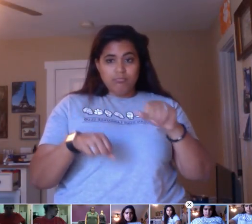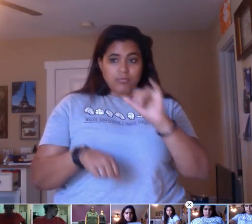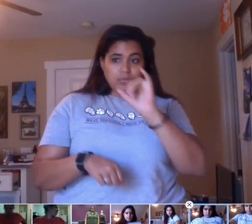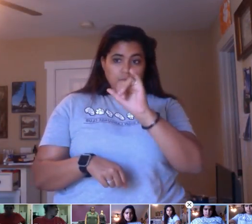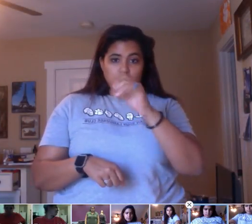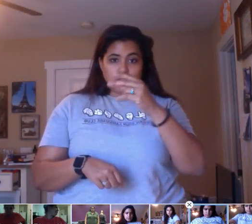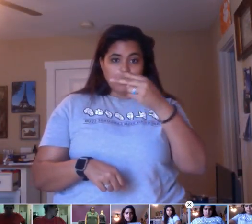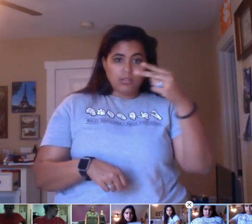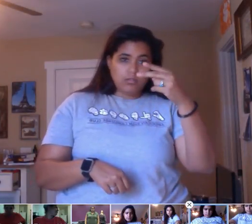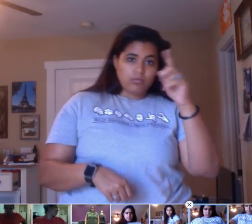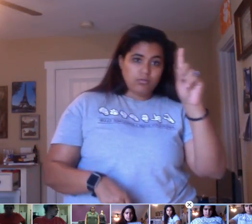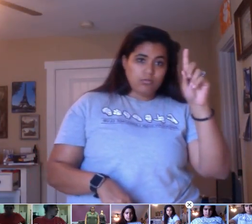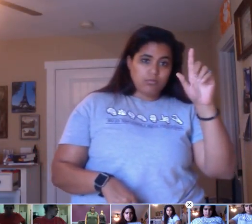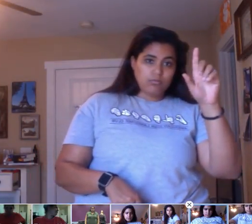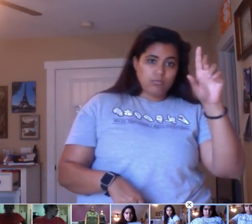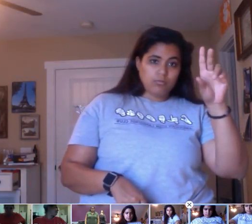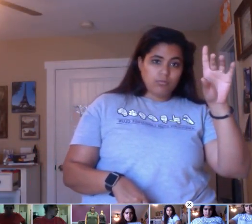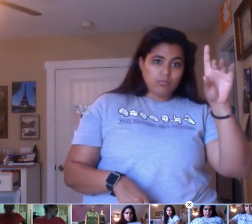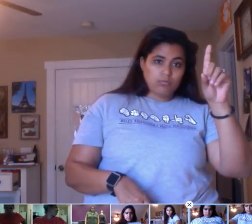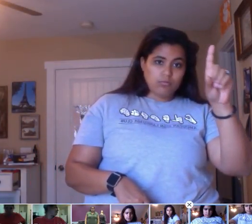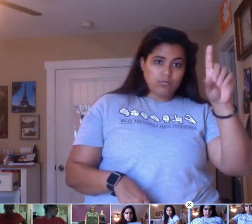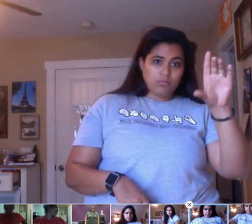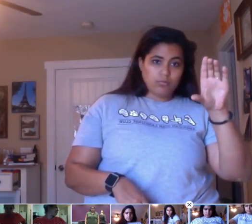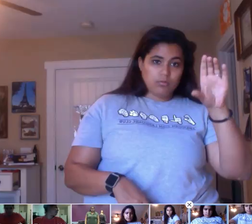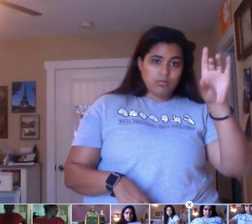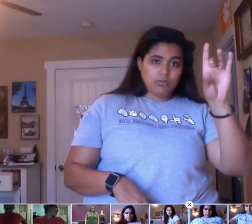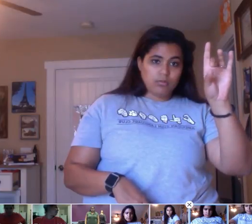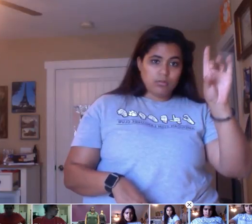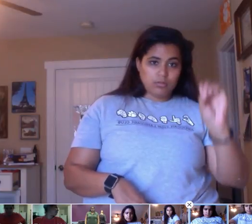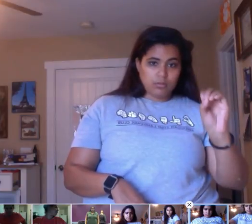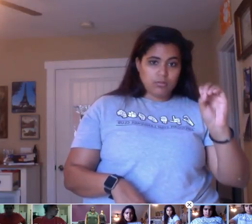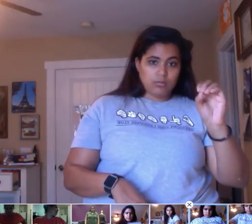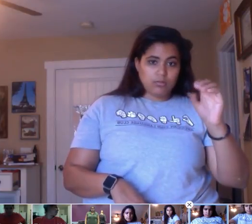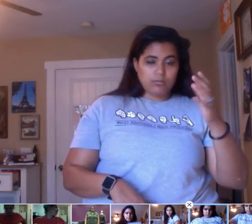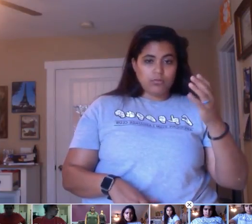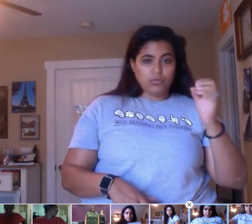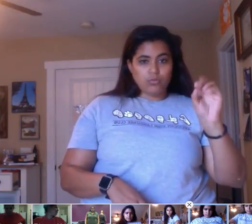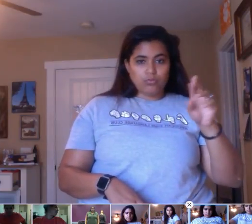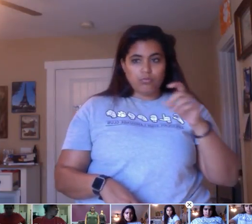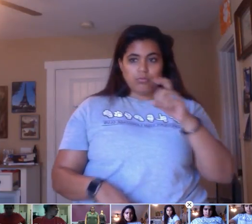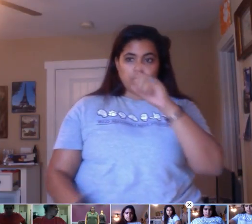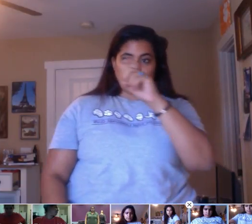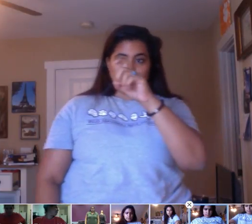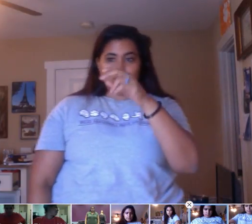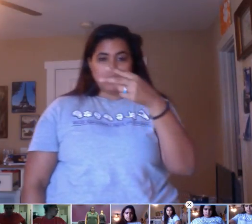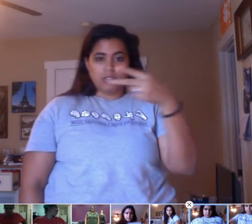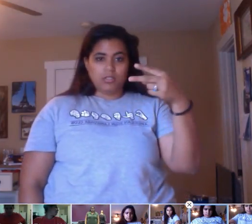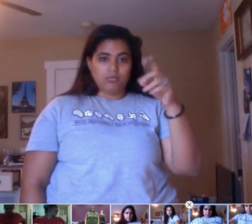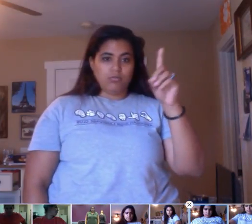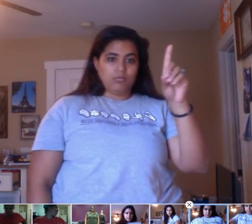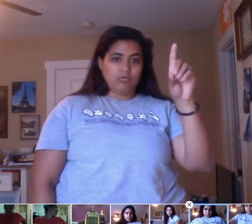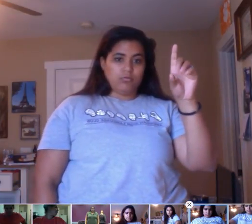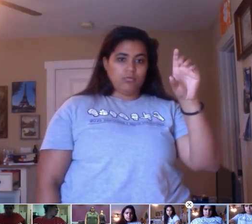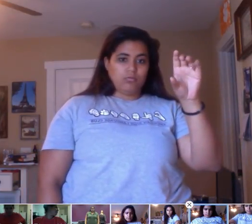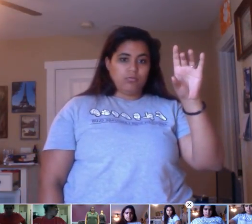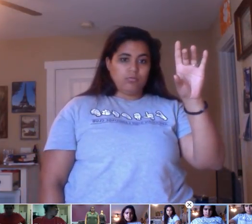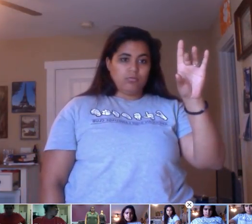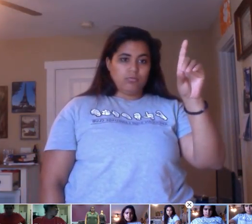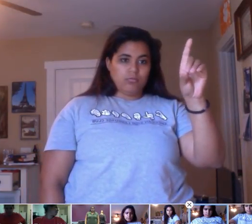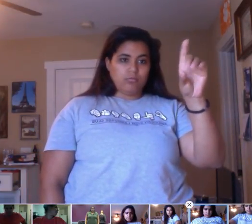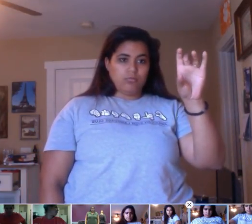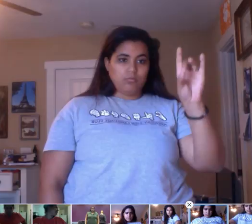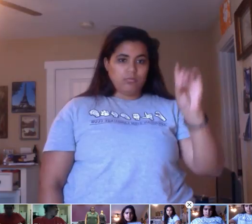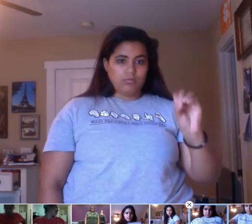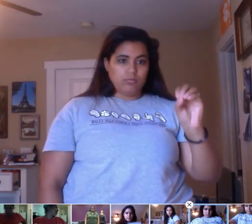Or, you can write it out as a different formula, or say X equals